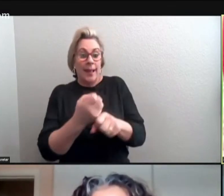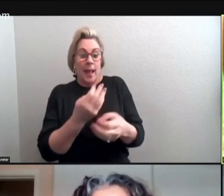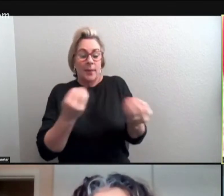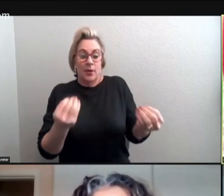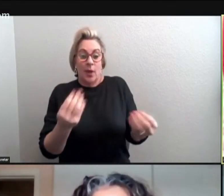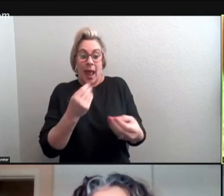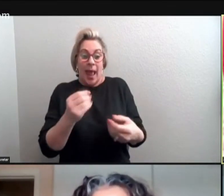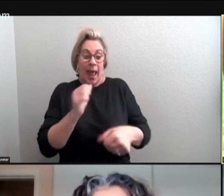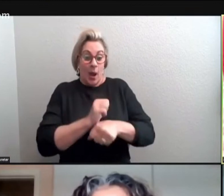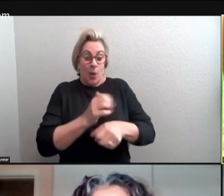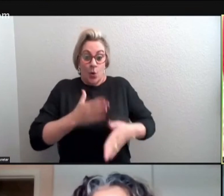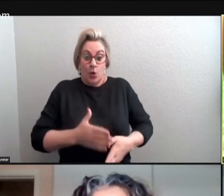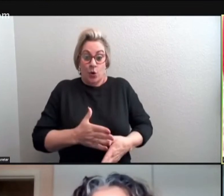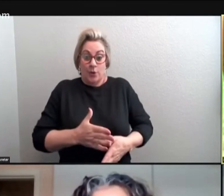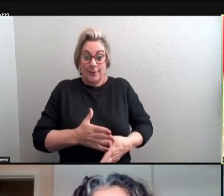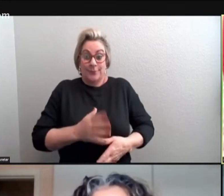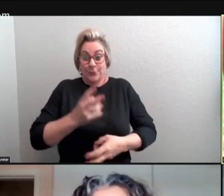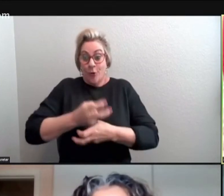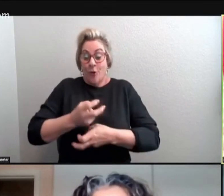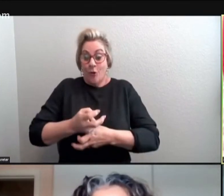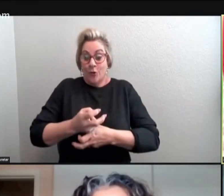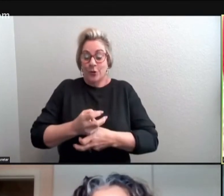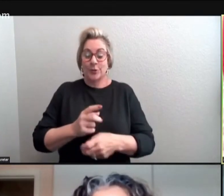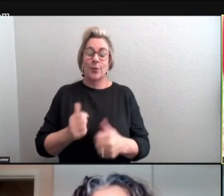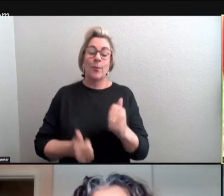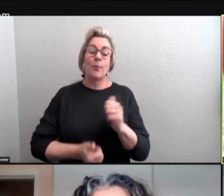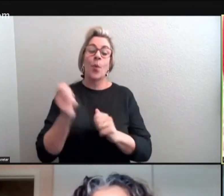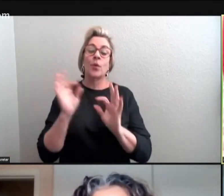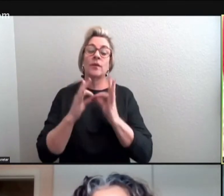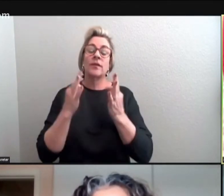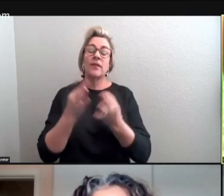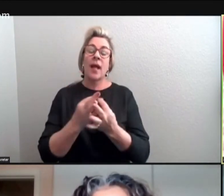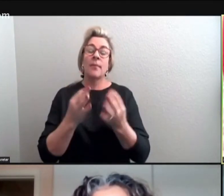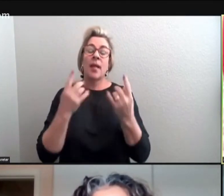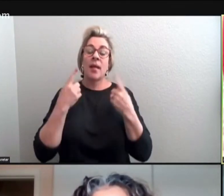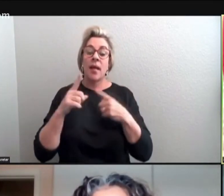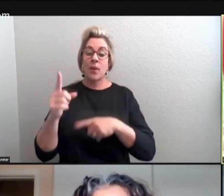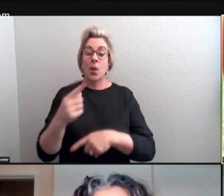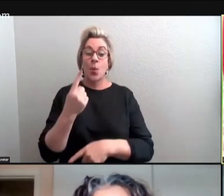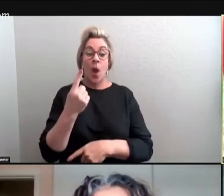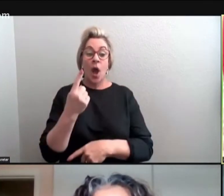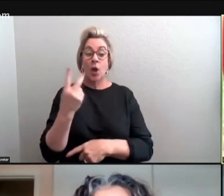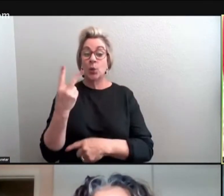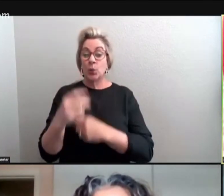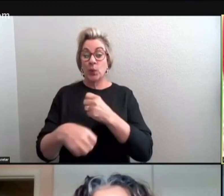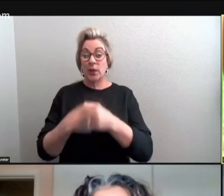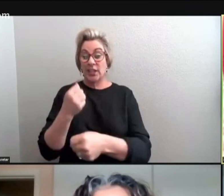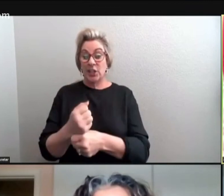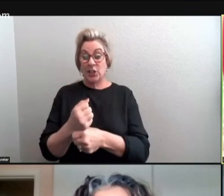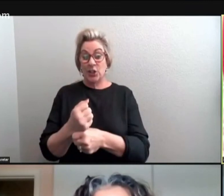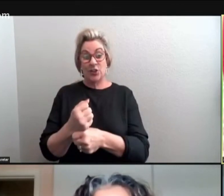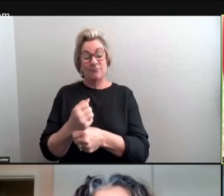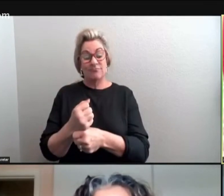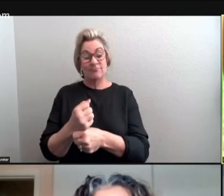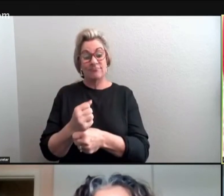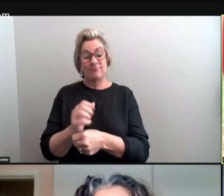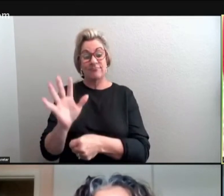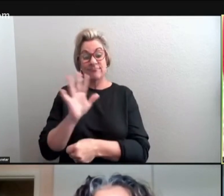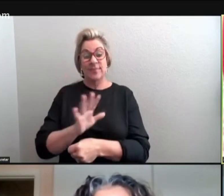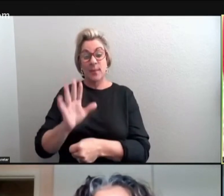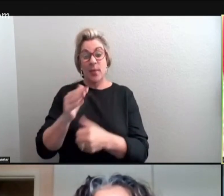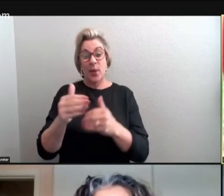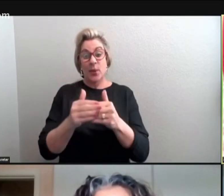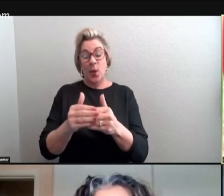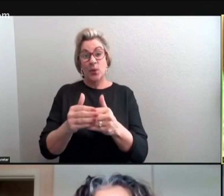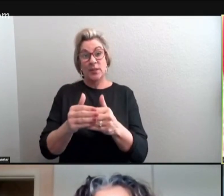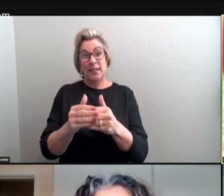even harder than usual. So I think for most families in the 1 to 2 year time frame is probably the closest